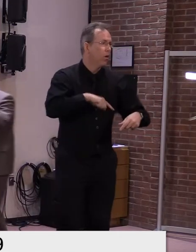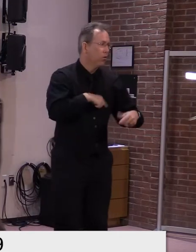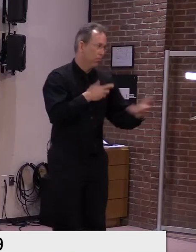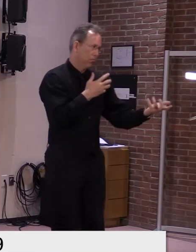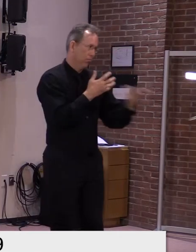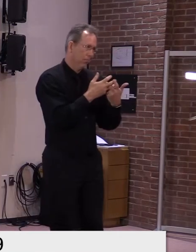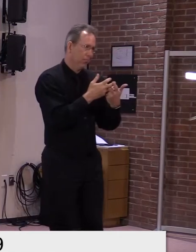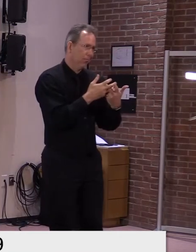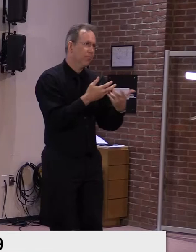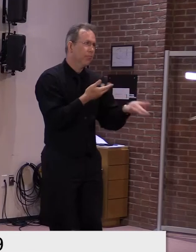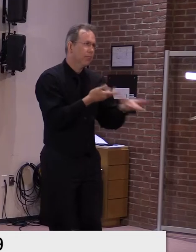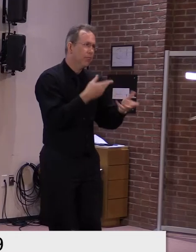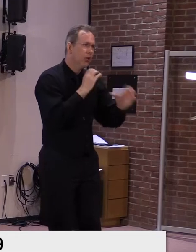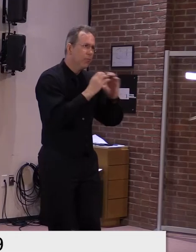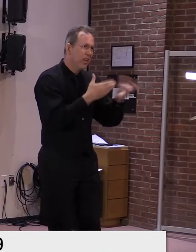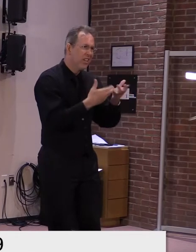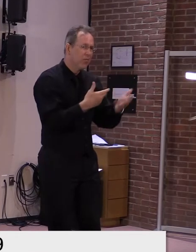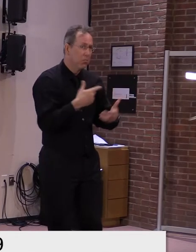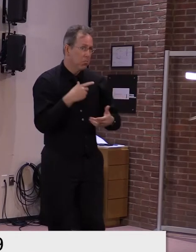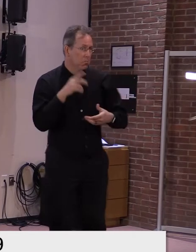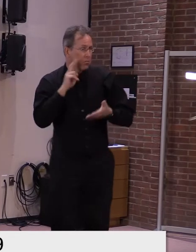that.